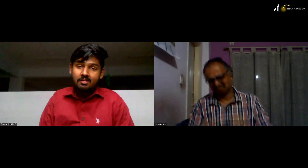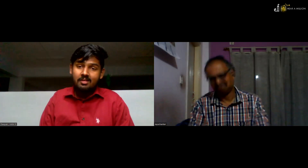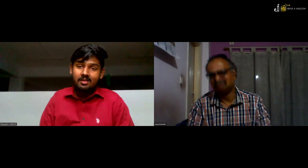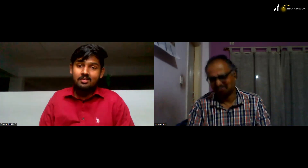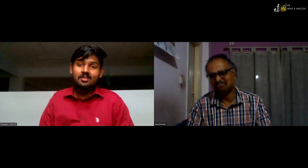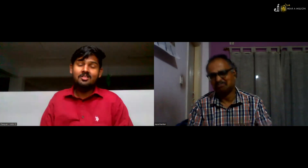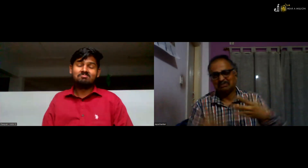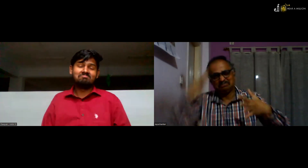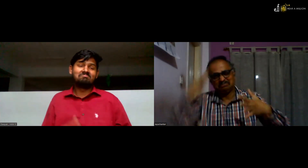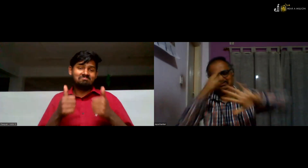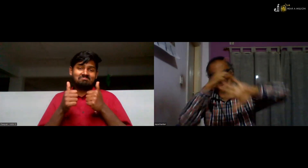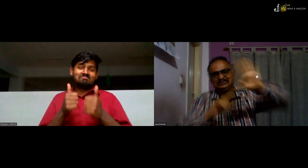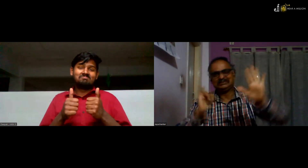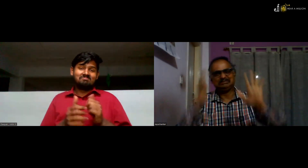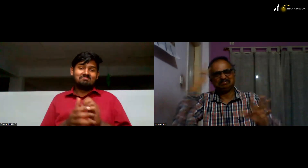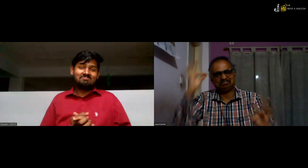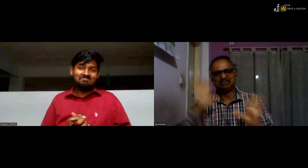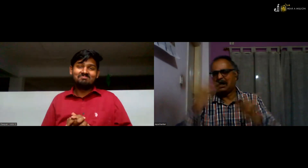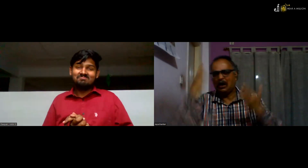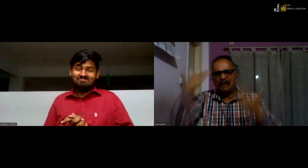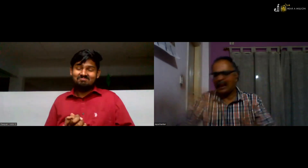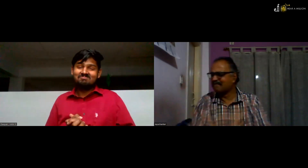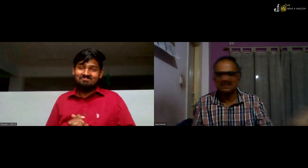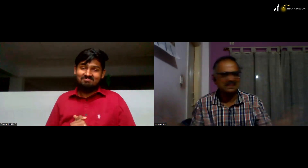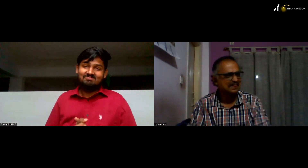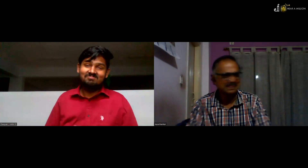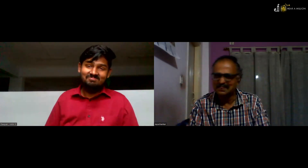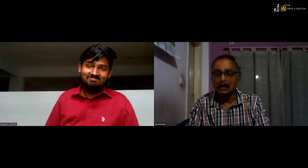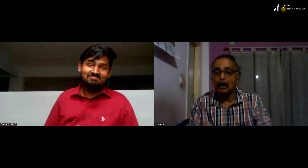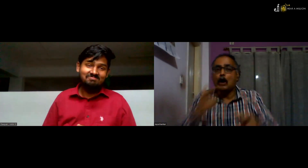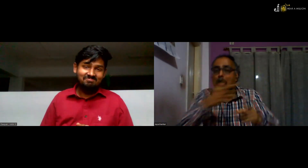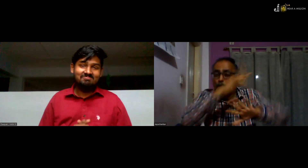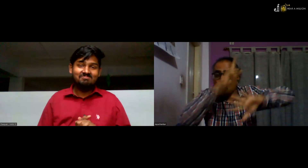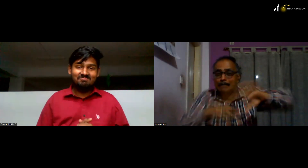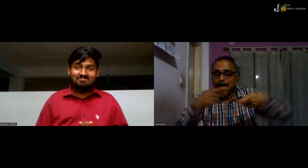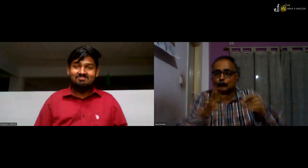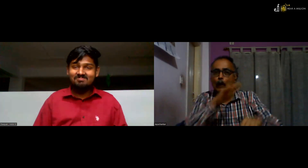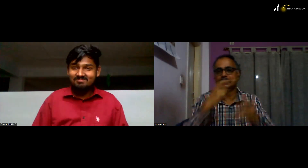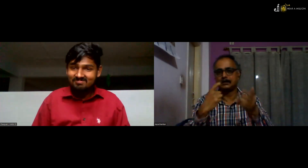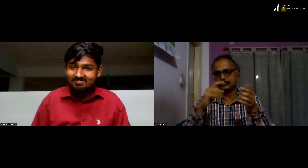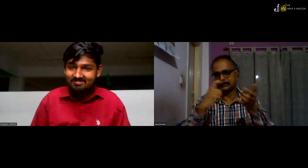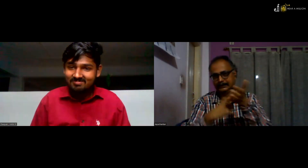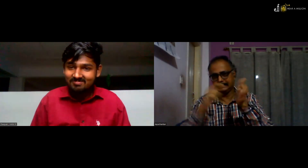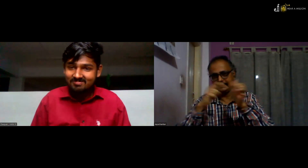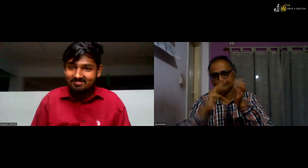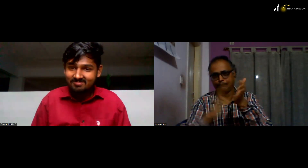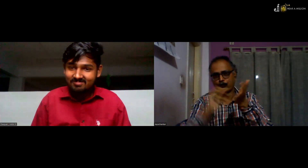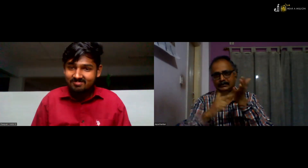have the agrarian fields and all. So they are open for 6 months only in a year.